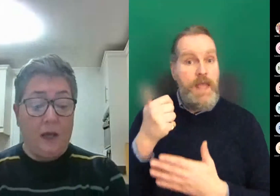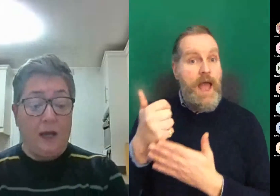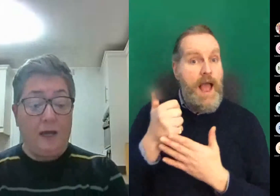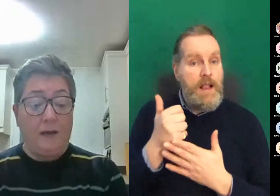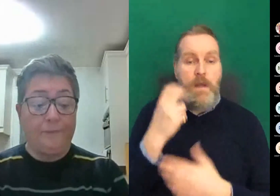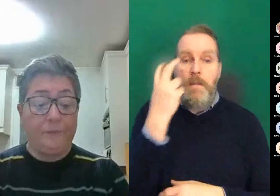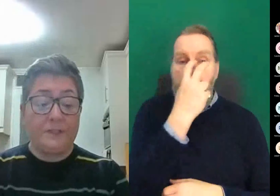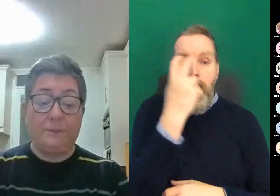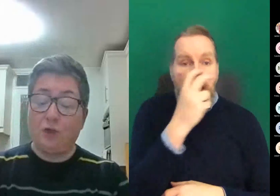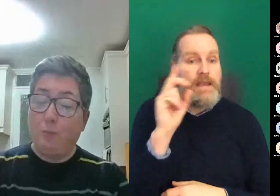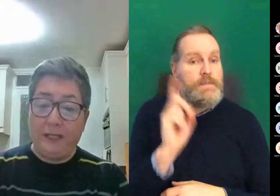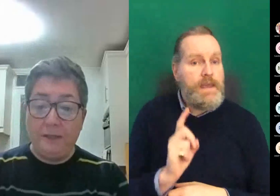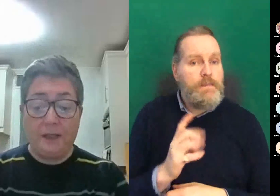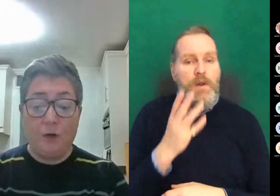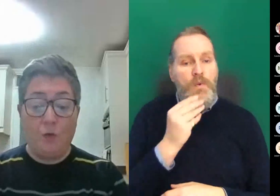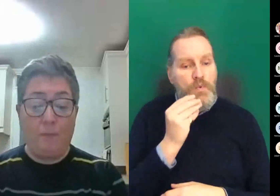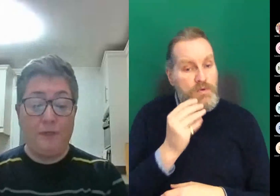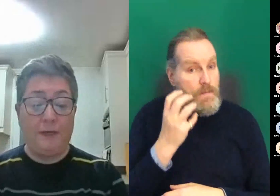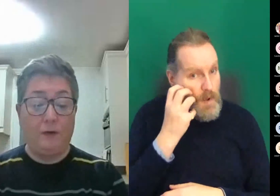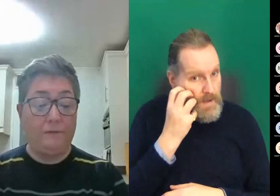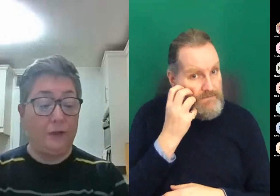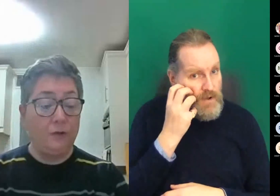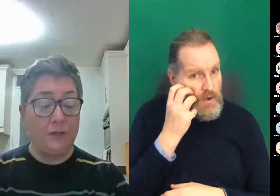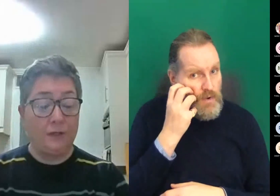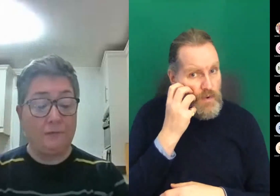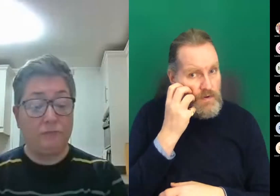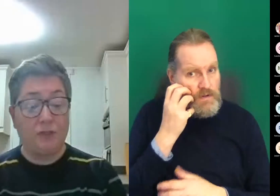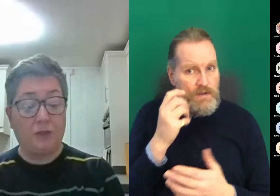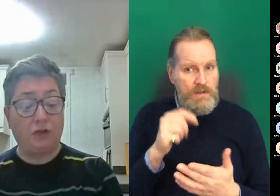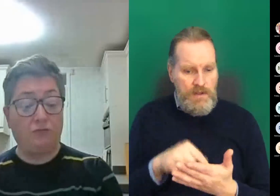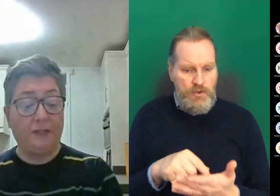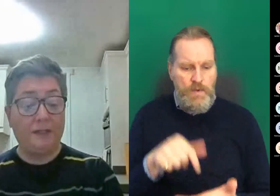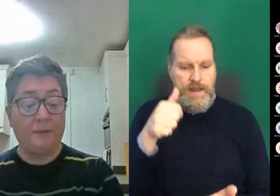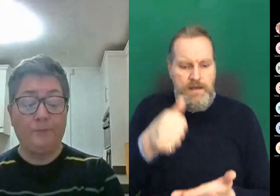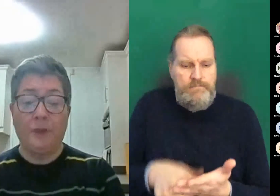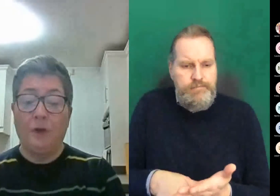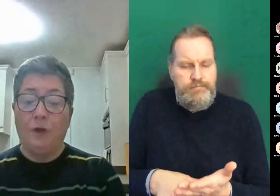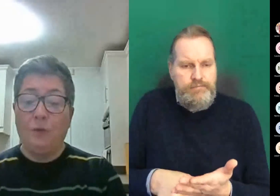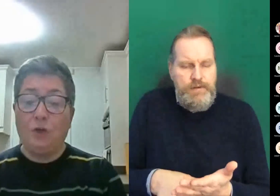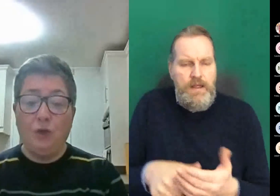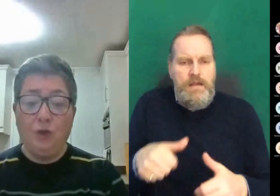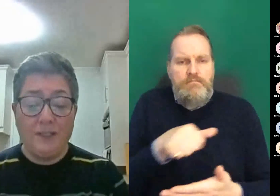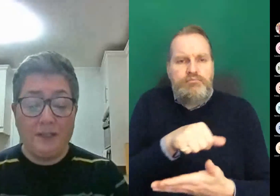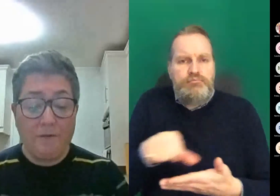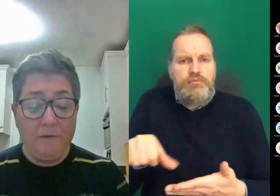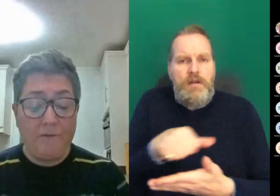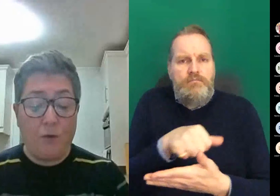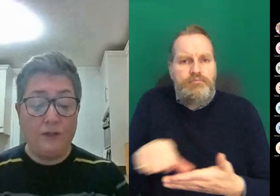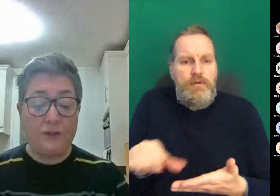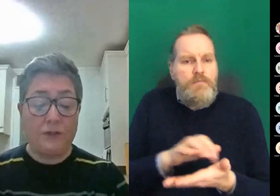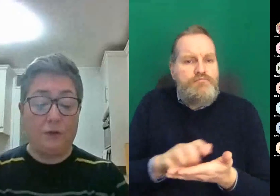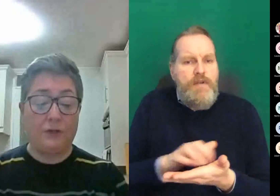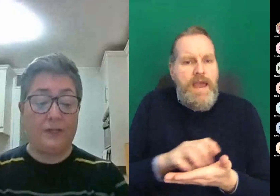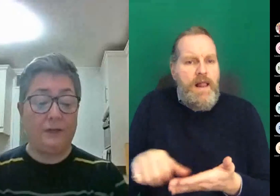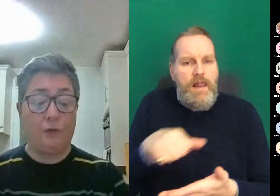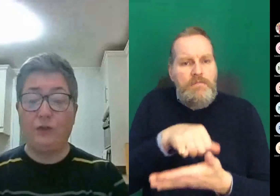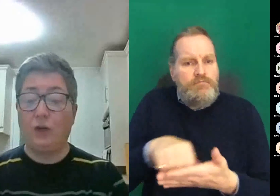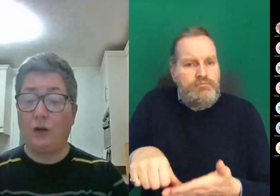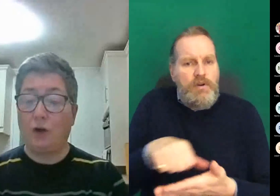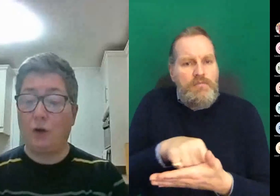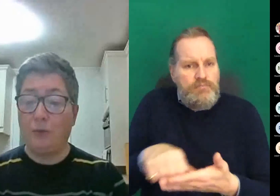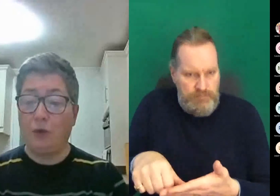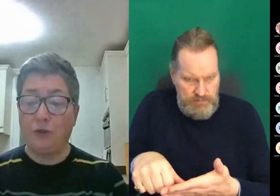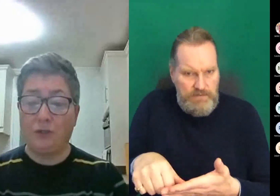phones. The special pins that go up and down for the user to touch and read. We use different fonts on